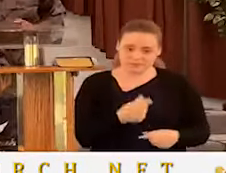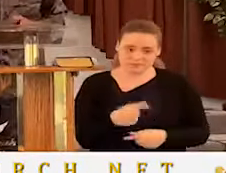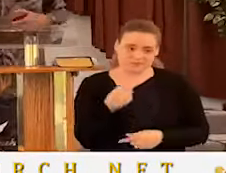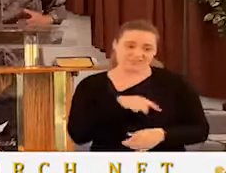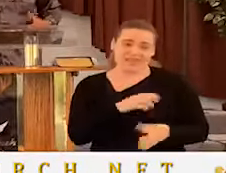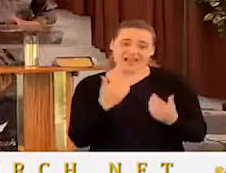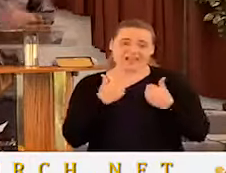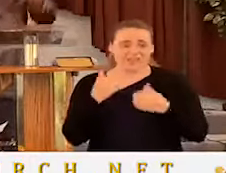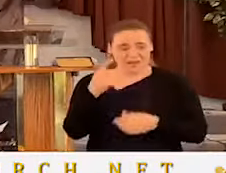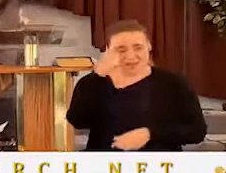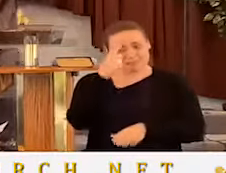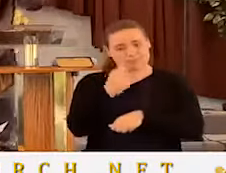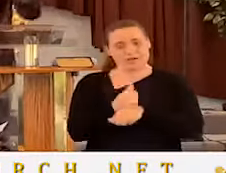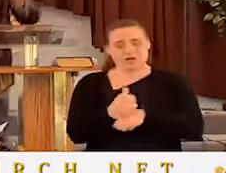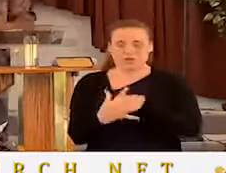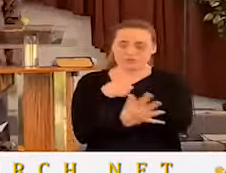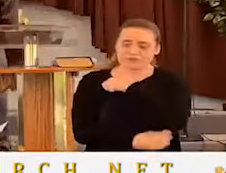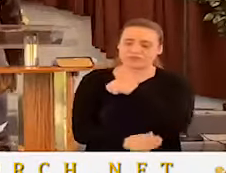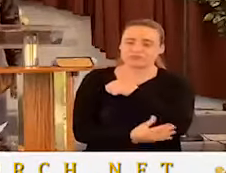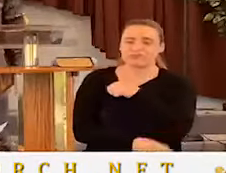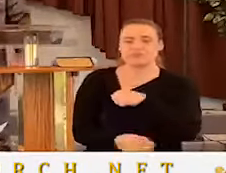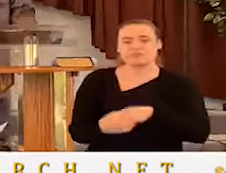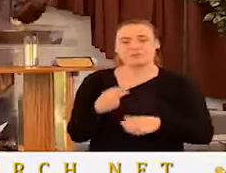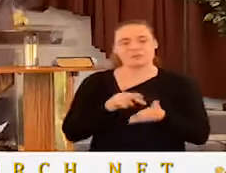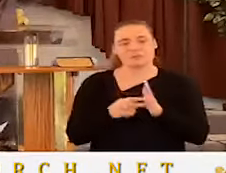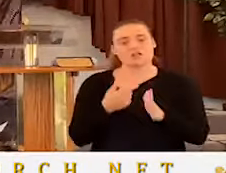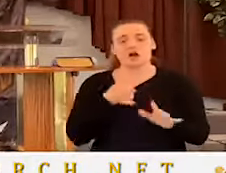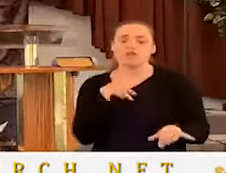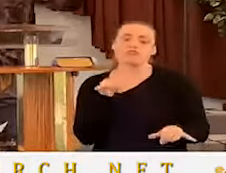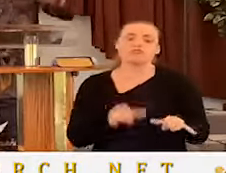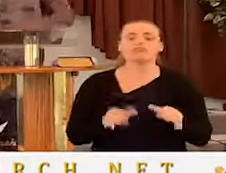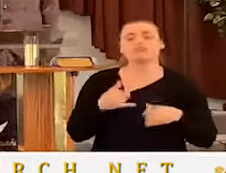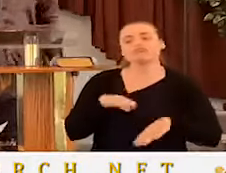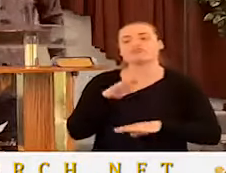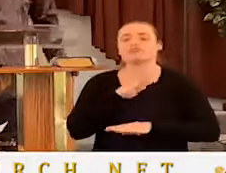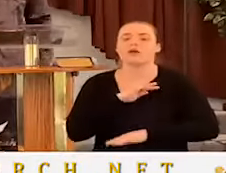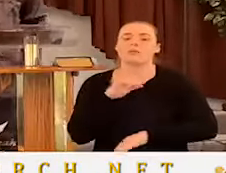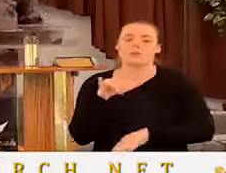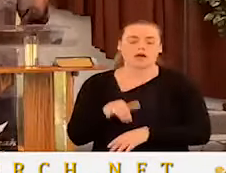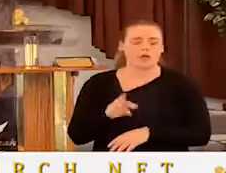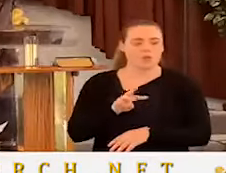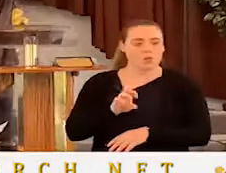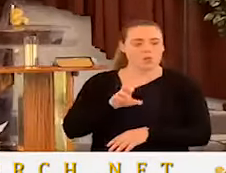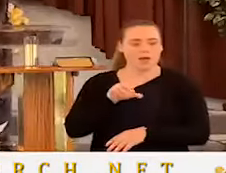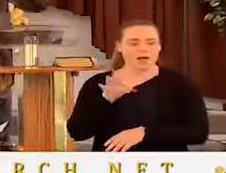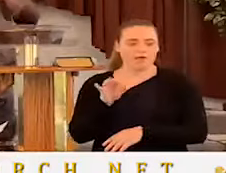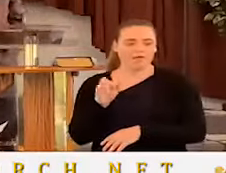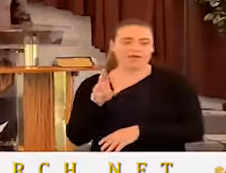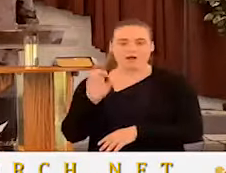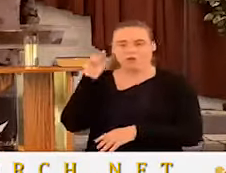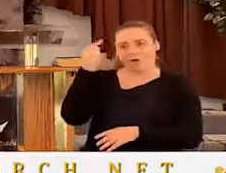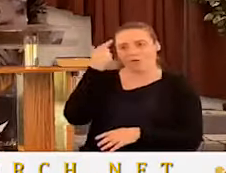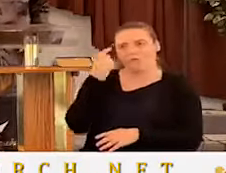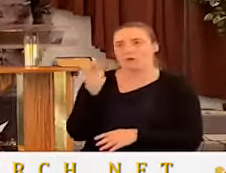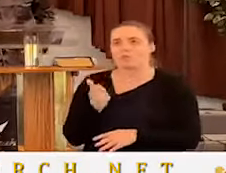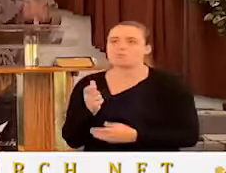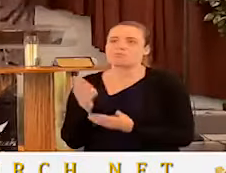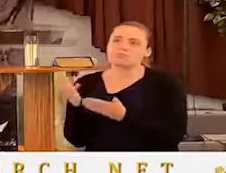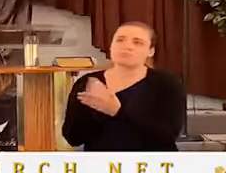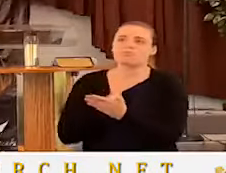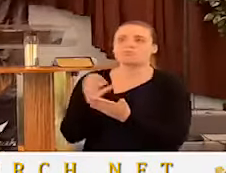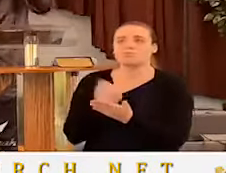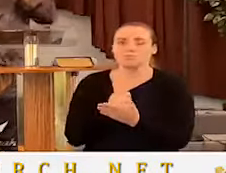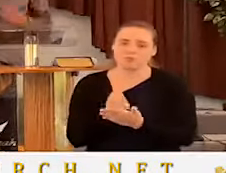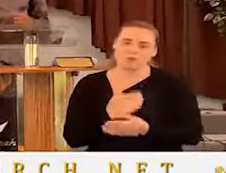of poverty. They think they want to stay on welfare. Their great-grandmama was on welfare. Their grandmama was on